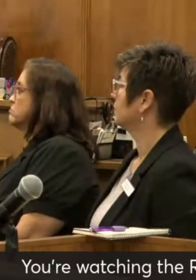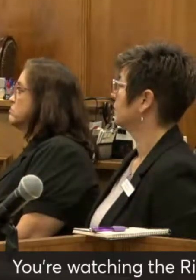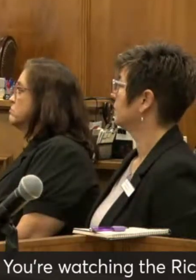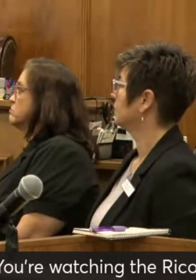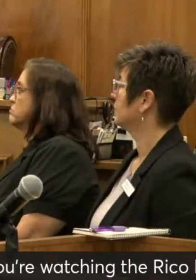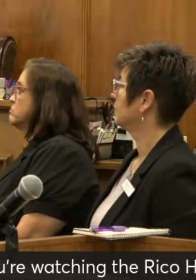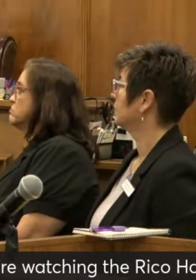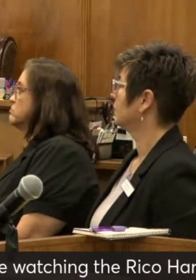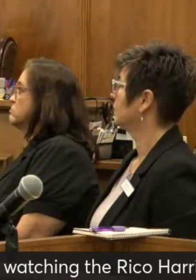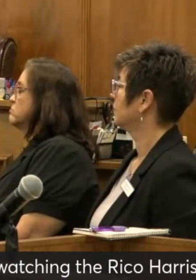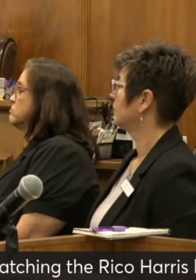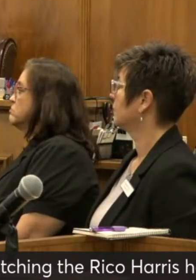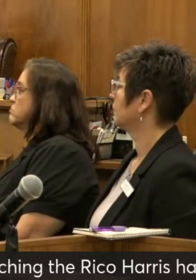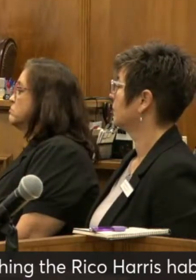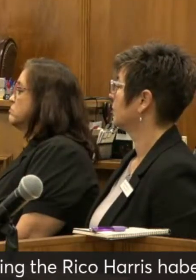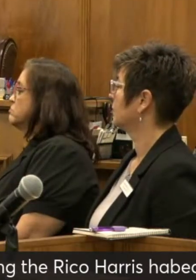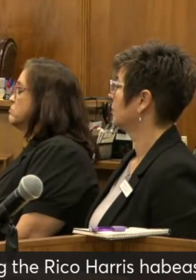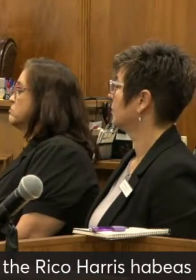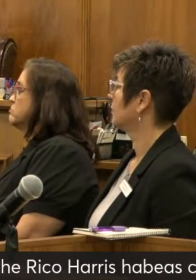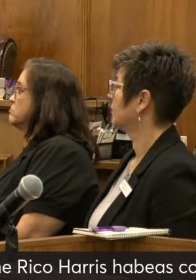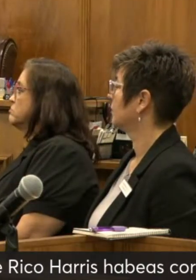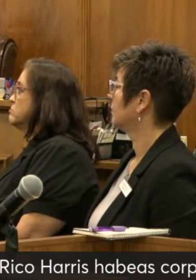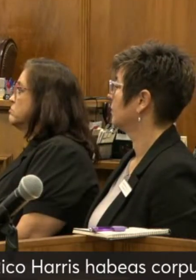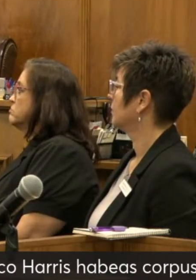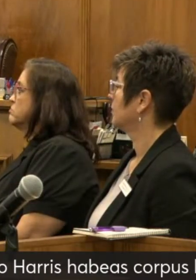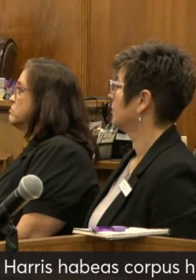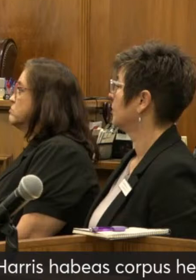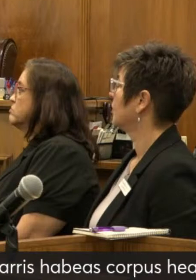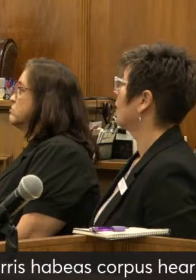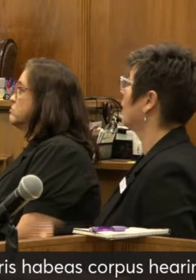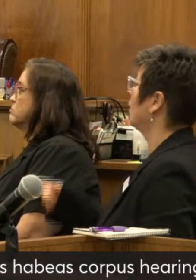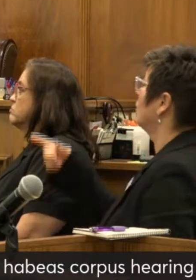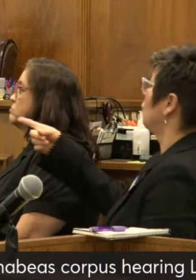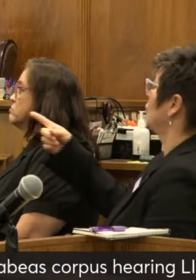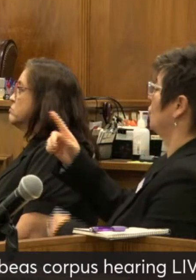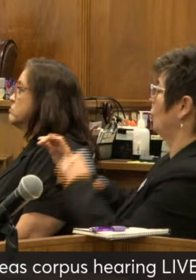And what language do you use to communicate?